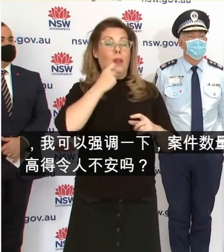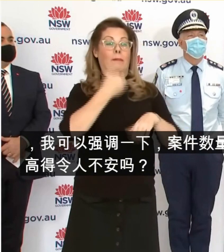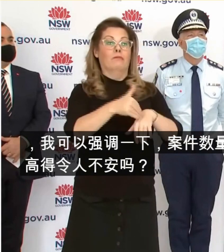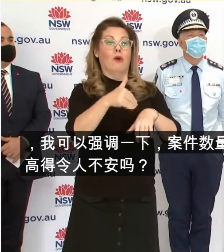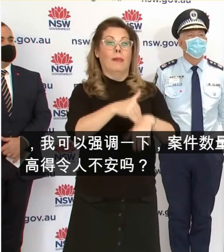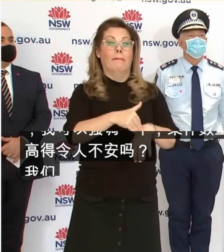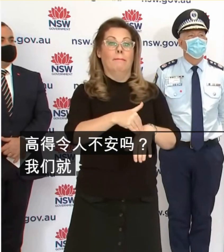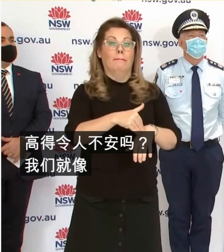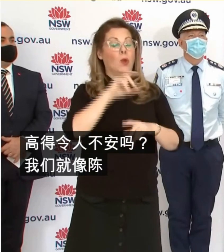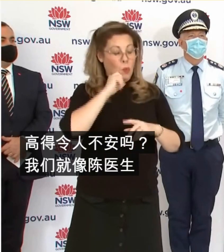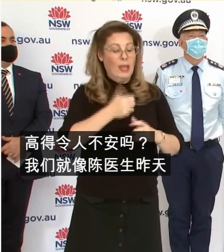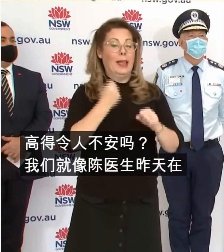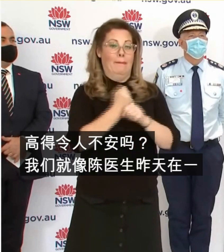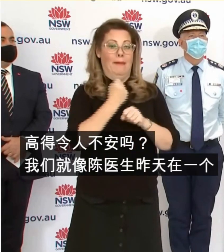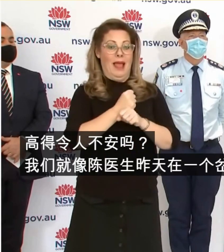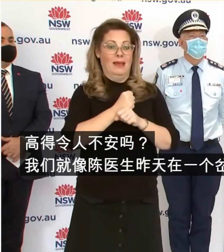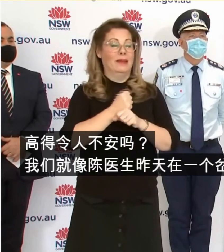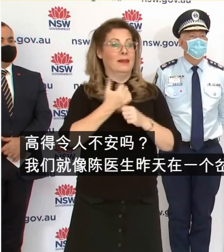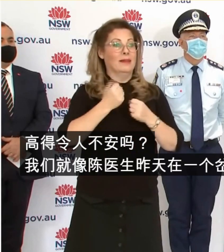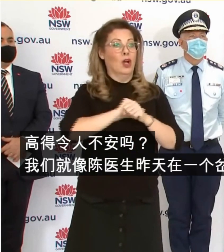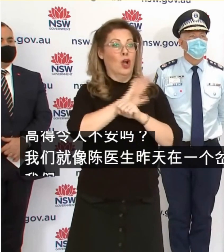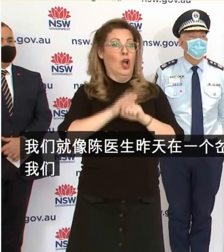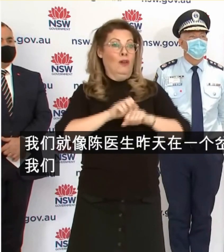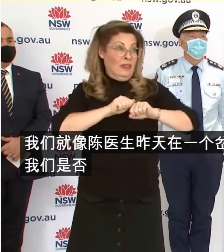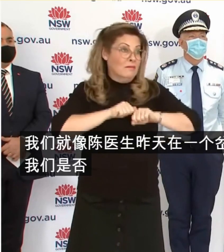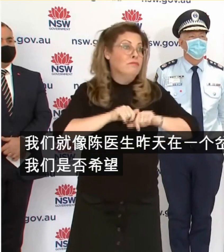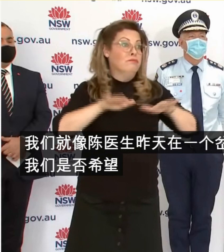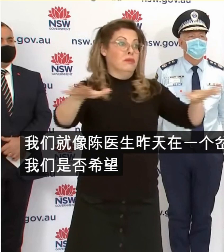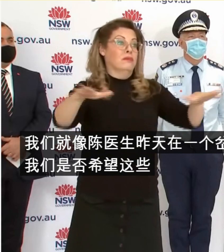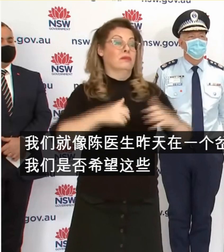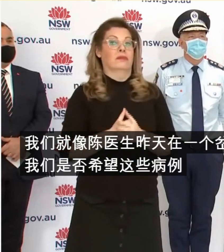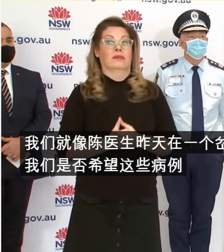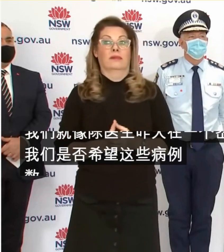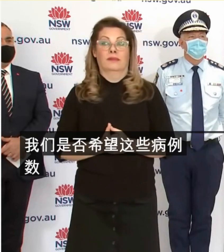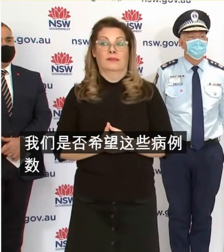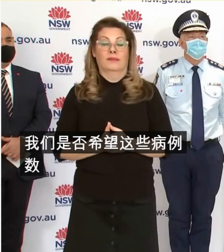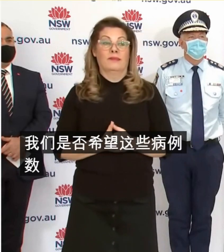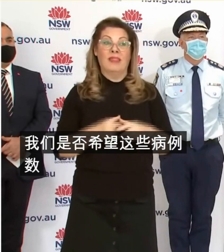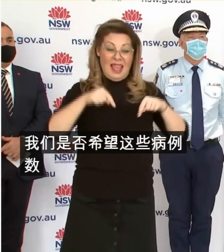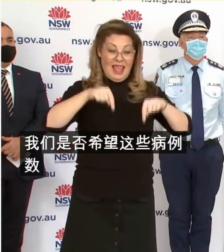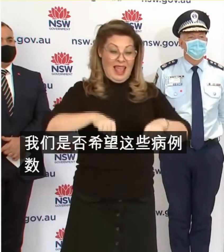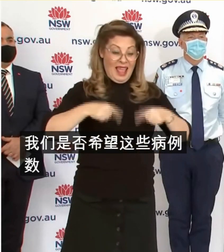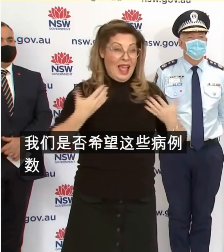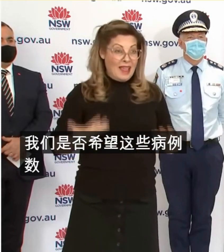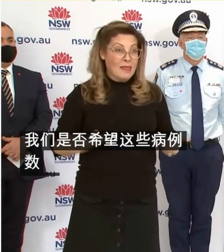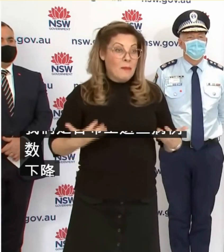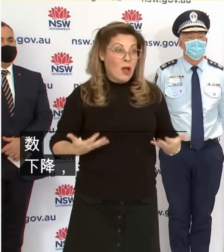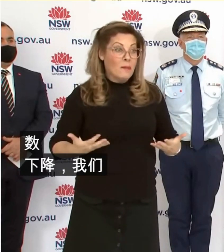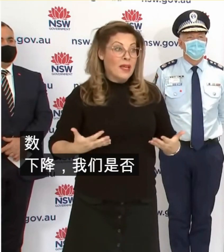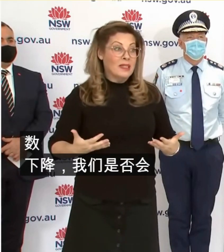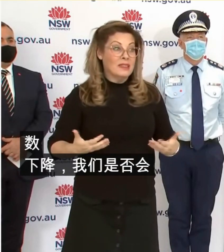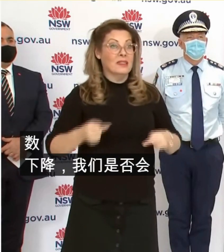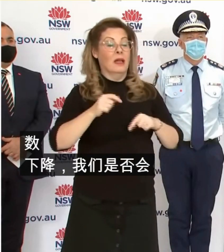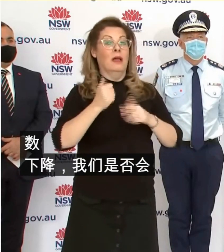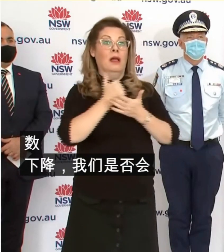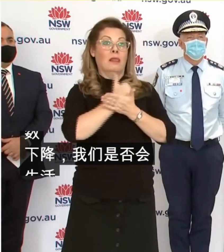disturbingly high, and we are, as Dr. Chan said yesterday, at a fork in the road. Do we want these case numbers to come down,